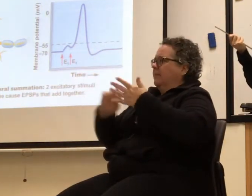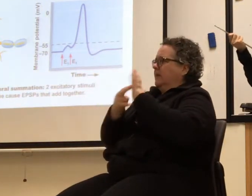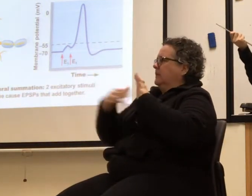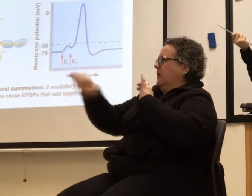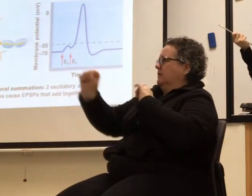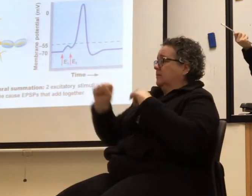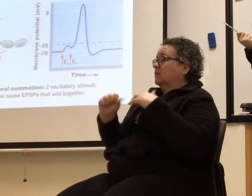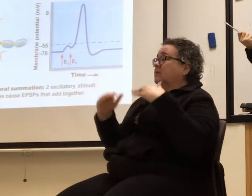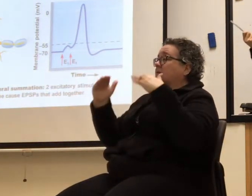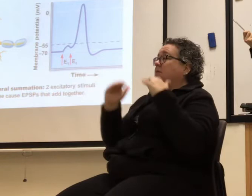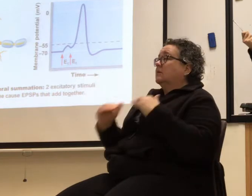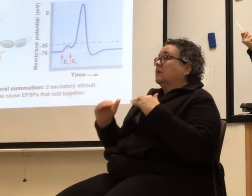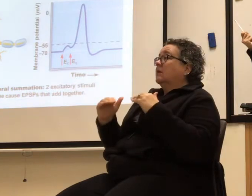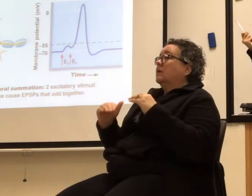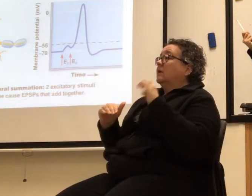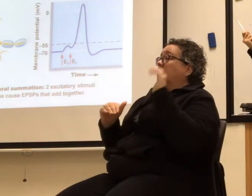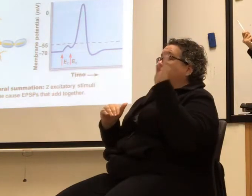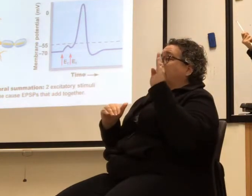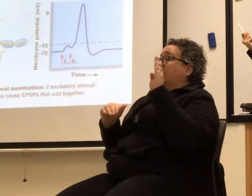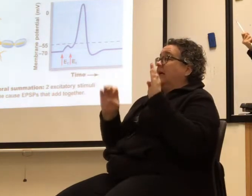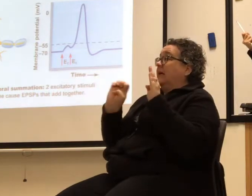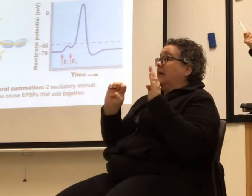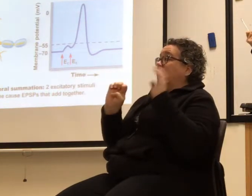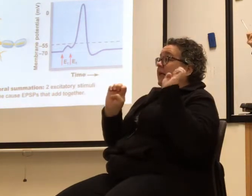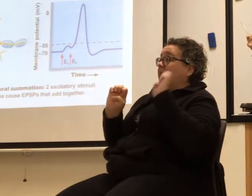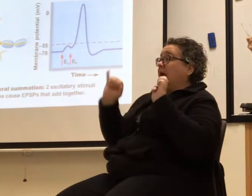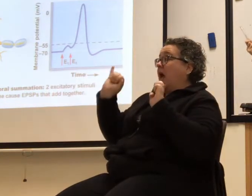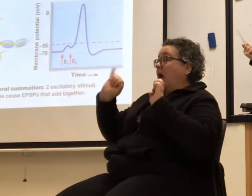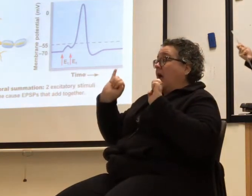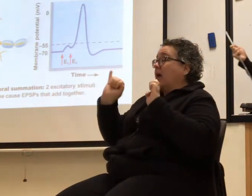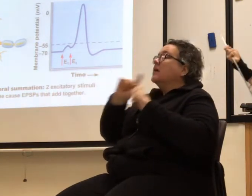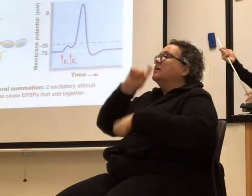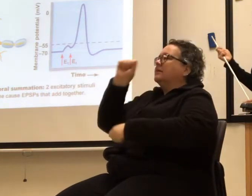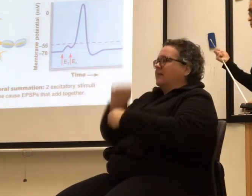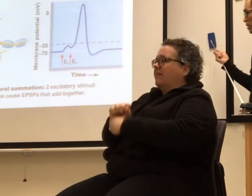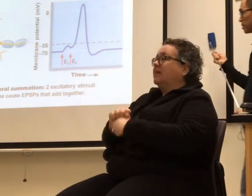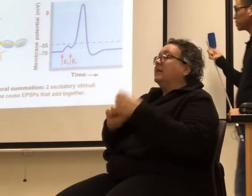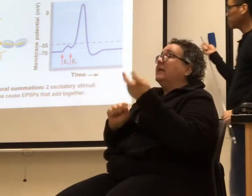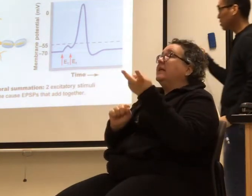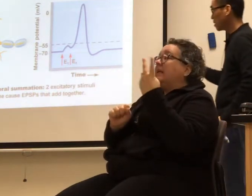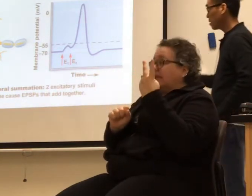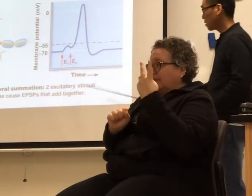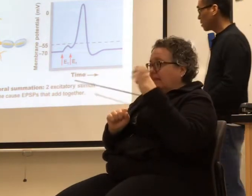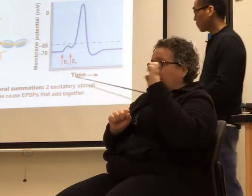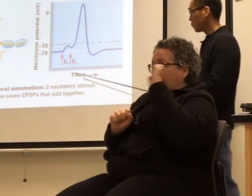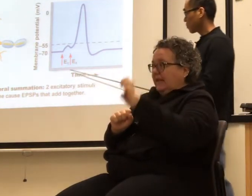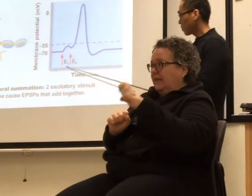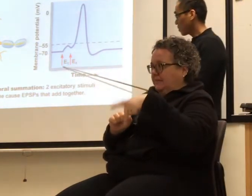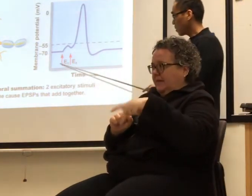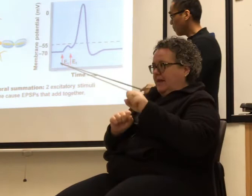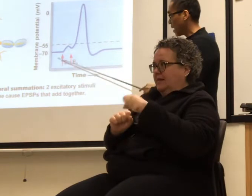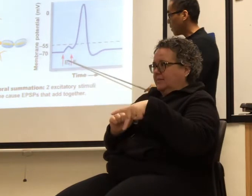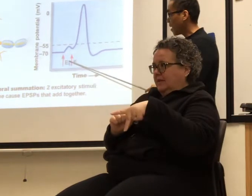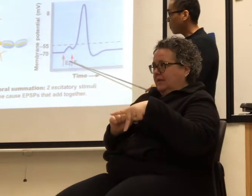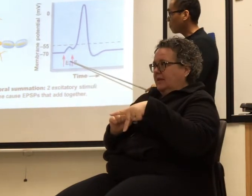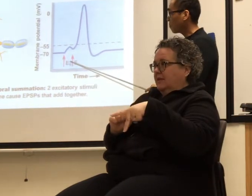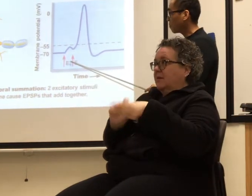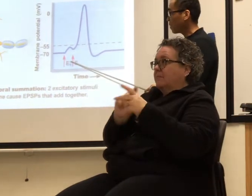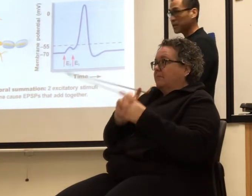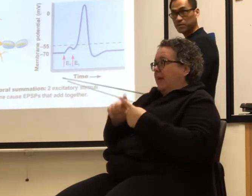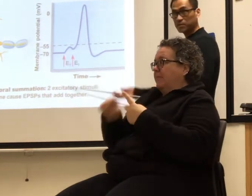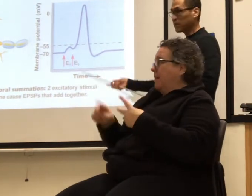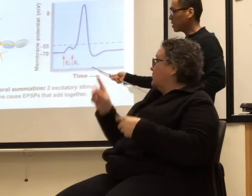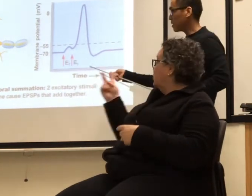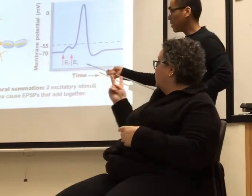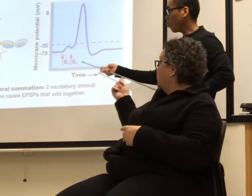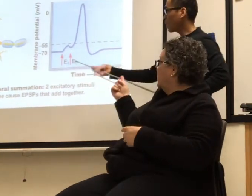Were there EPSPs or IPSPs? Which one? There's definitely 2 EPSPs. Bam, bam.